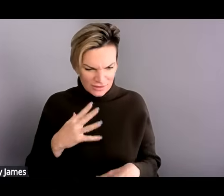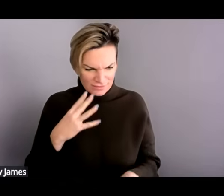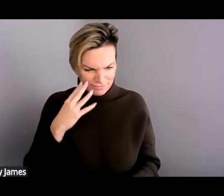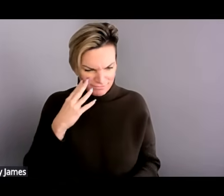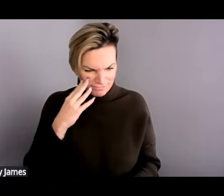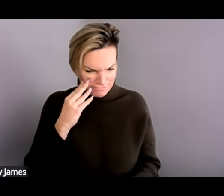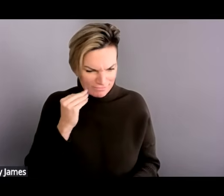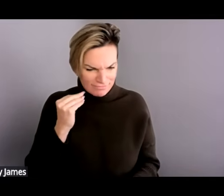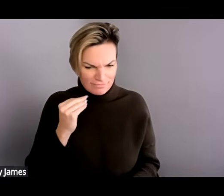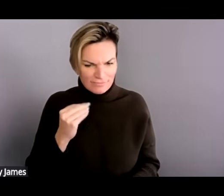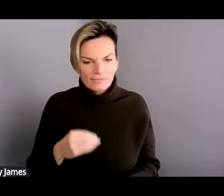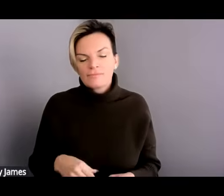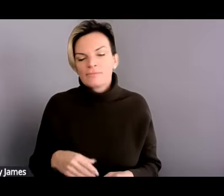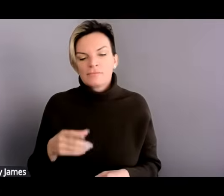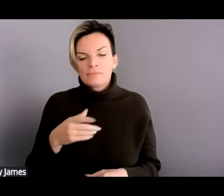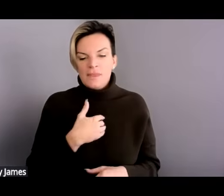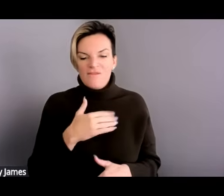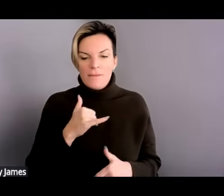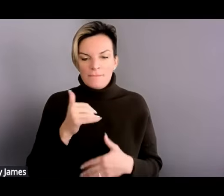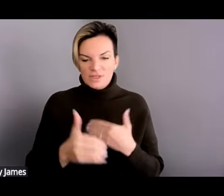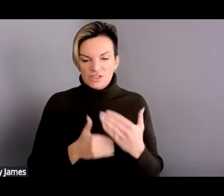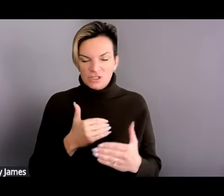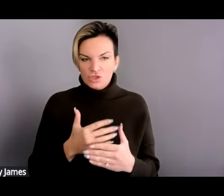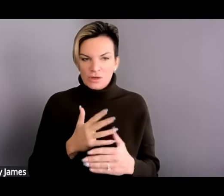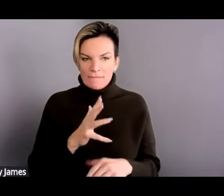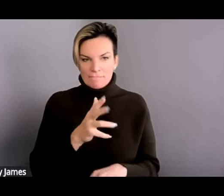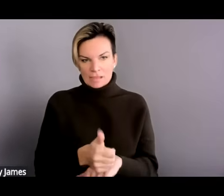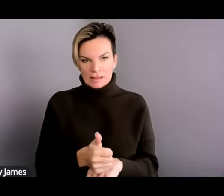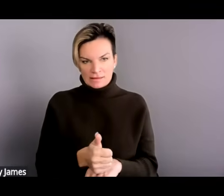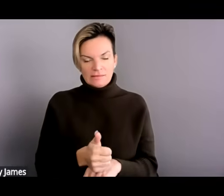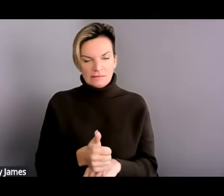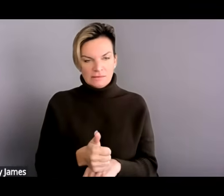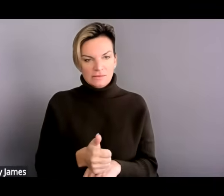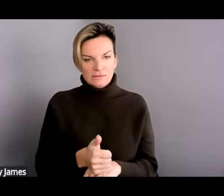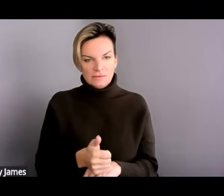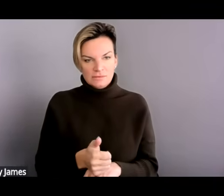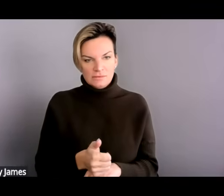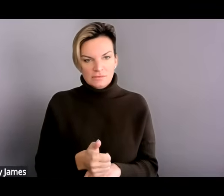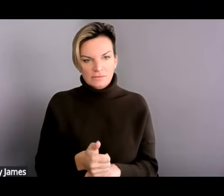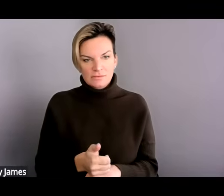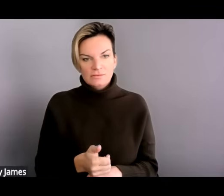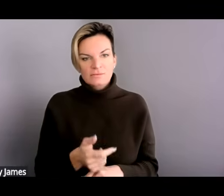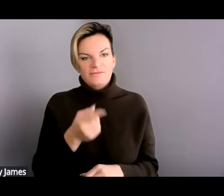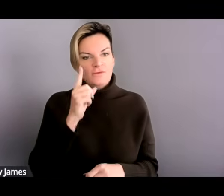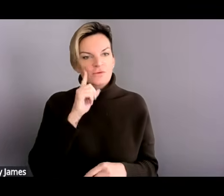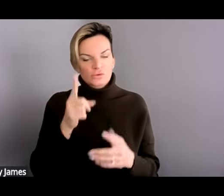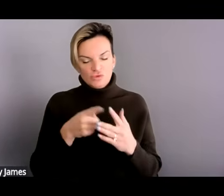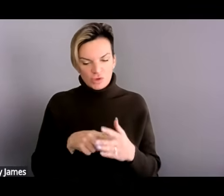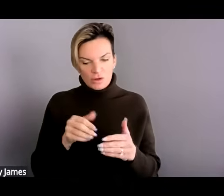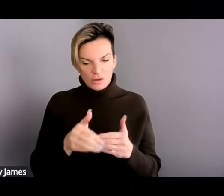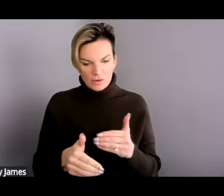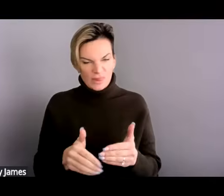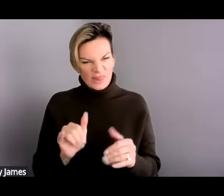Having a procedure in place for all of you to start with is going to be